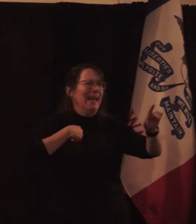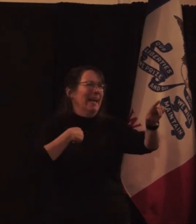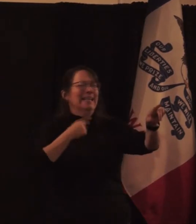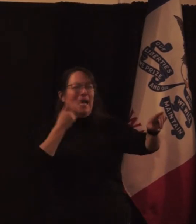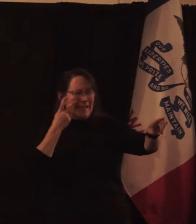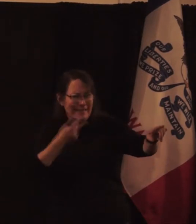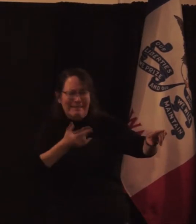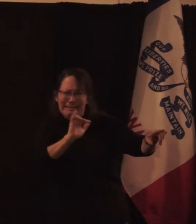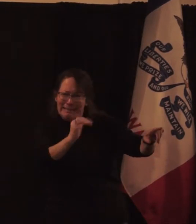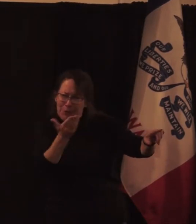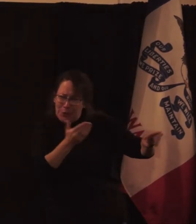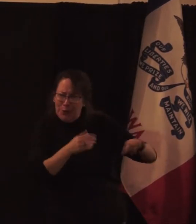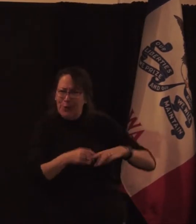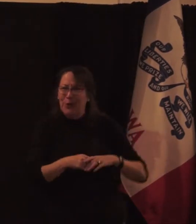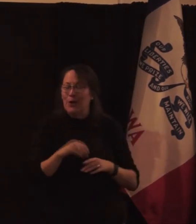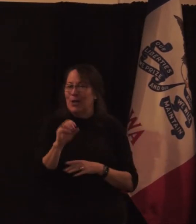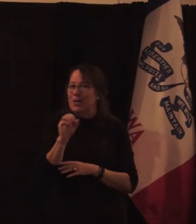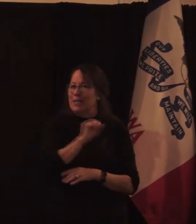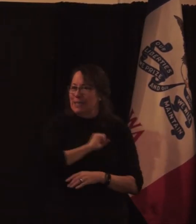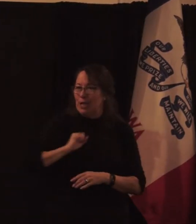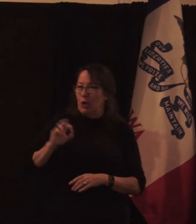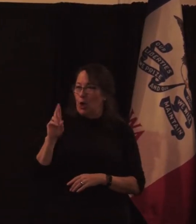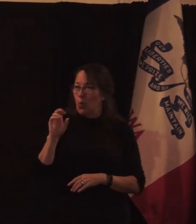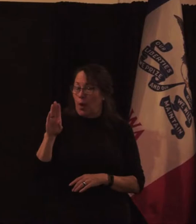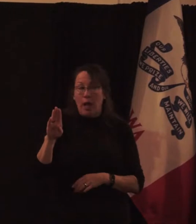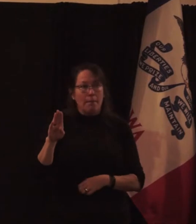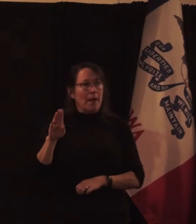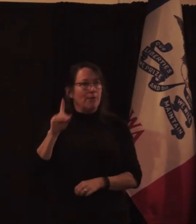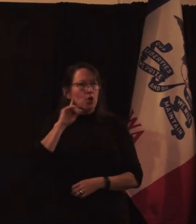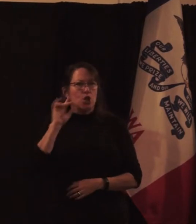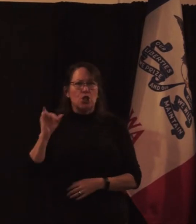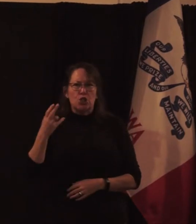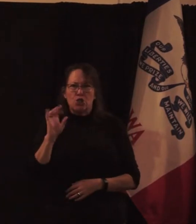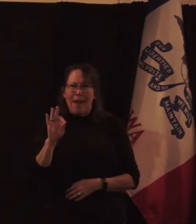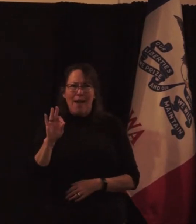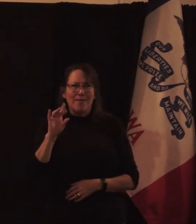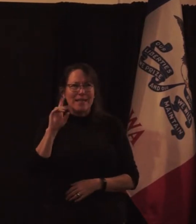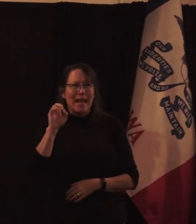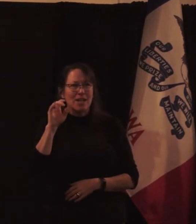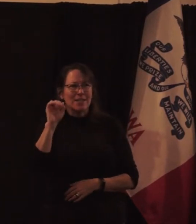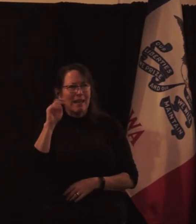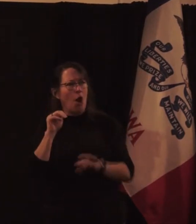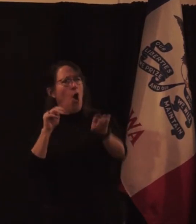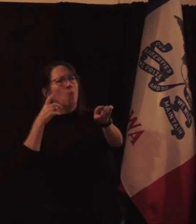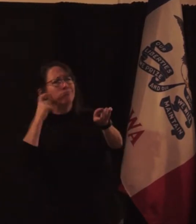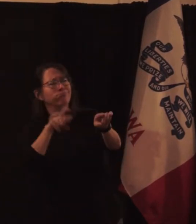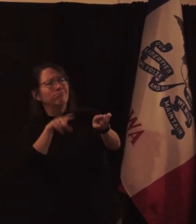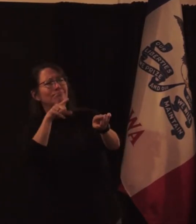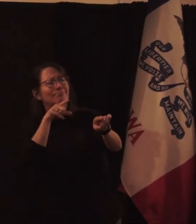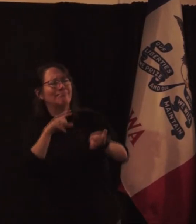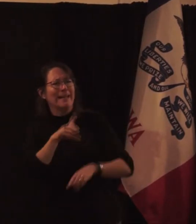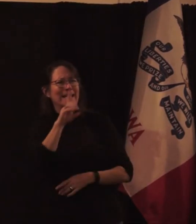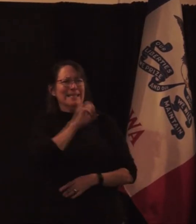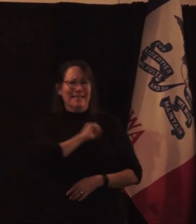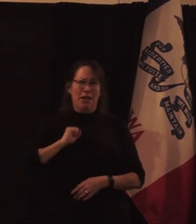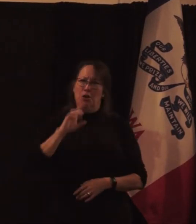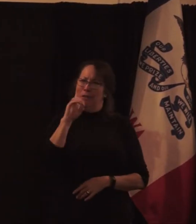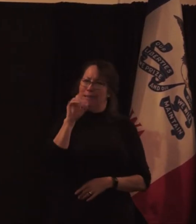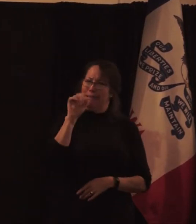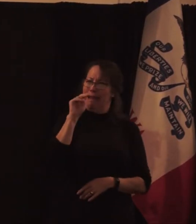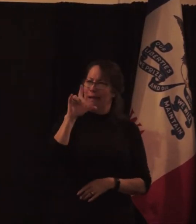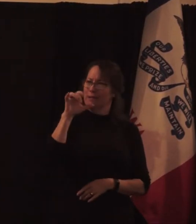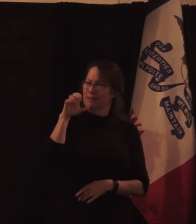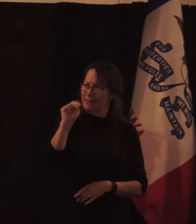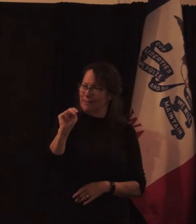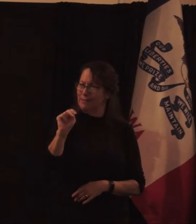here. Senator Rob. Someone said Jeff Danielson is. Oh, there he is, right there, Senator Danielson.